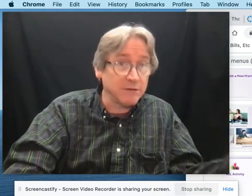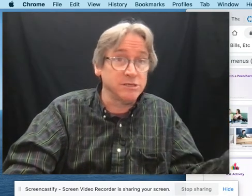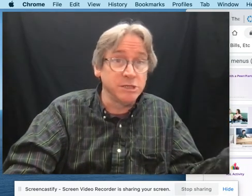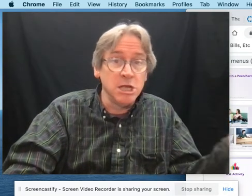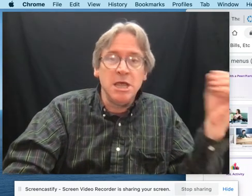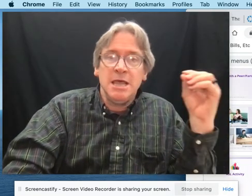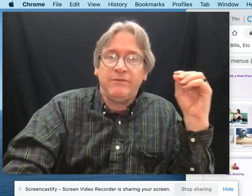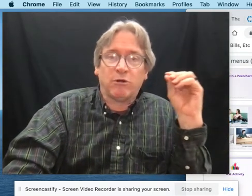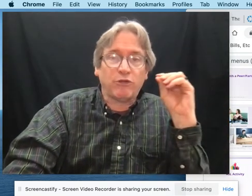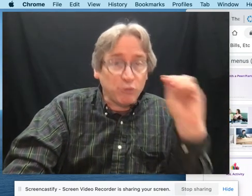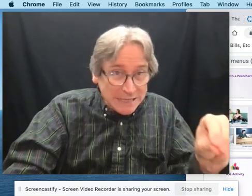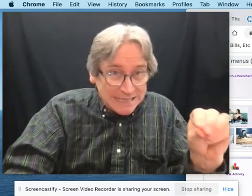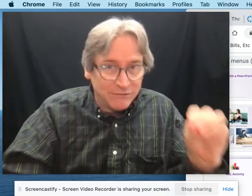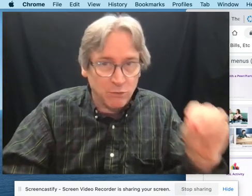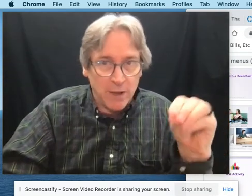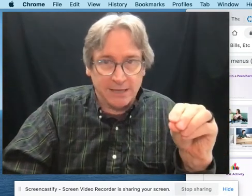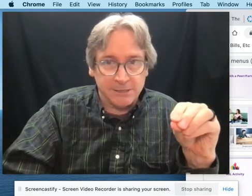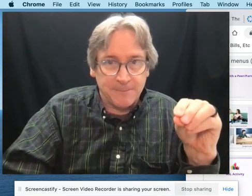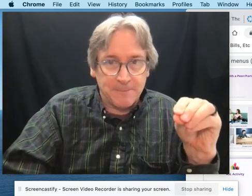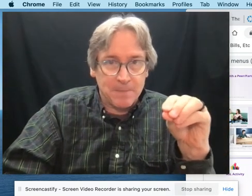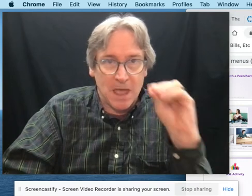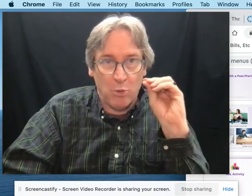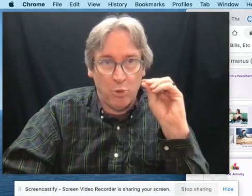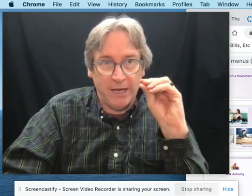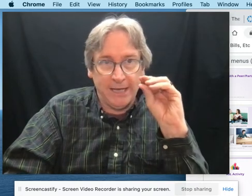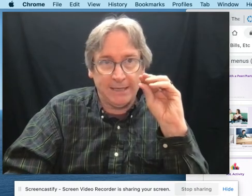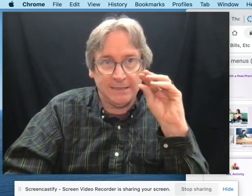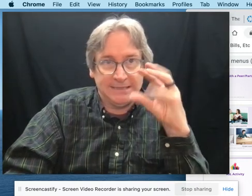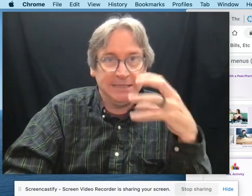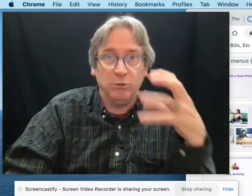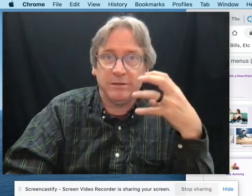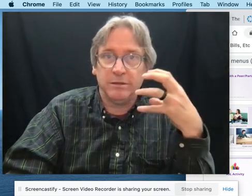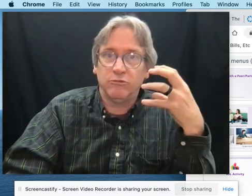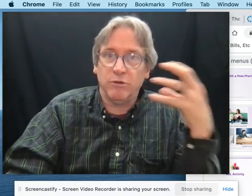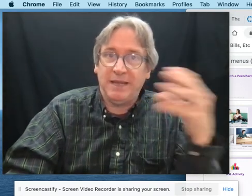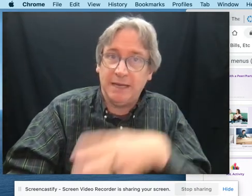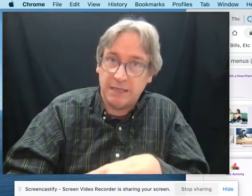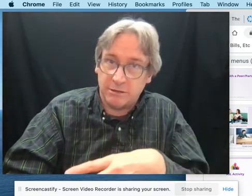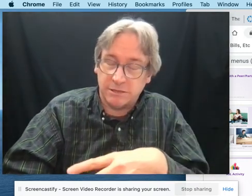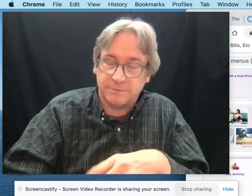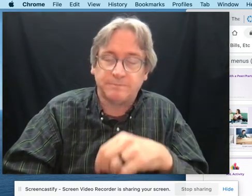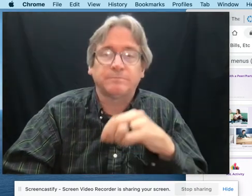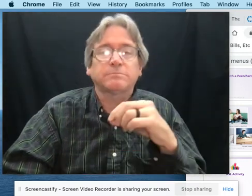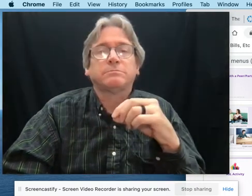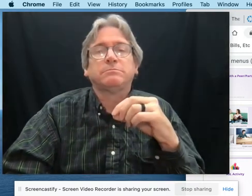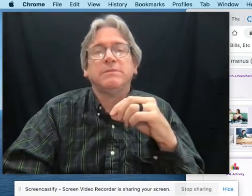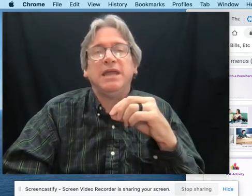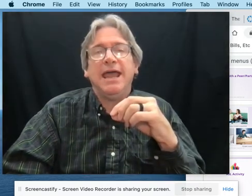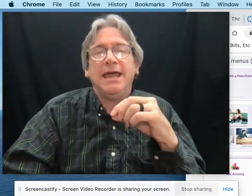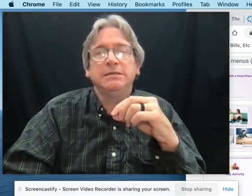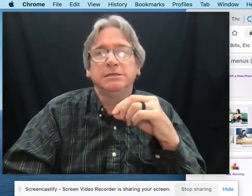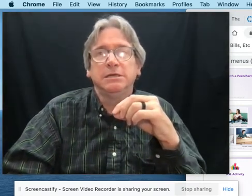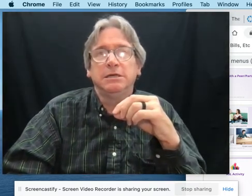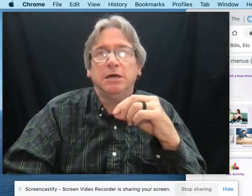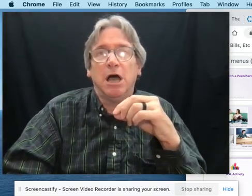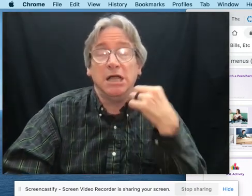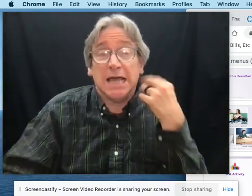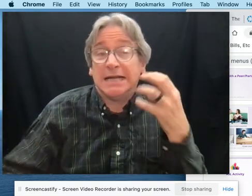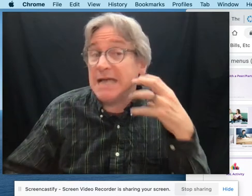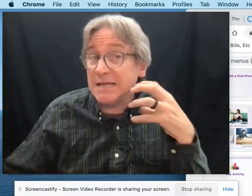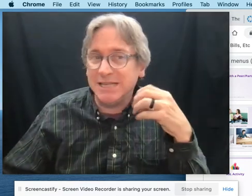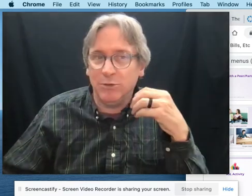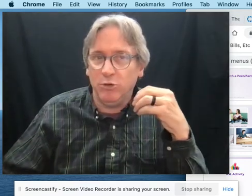all the letters. There are three different ways that we deal with repeating letters. And